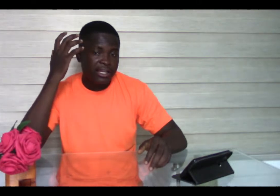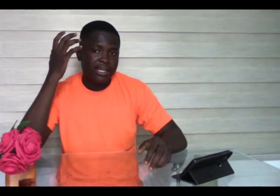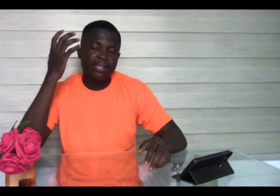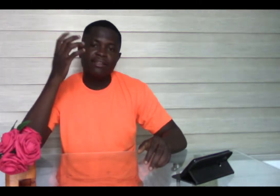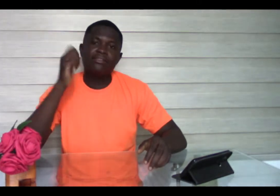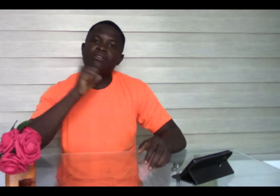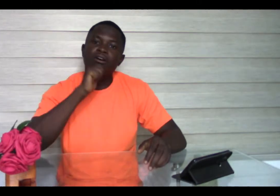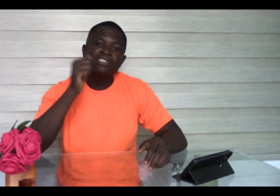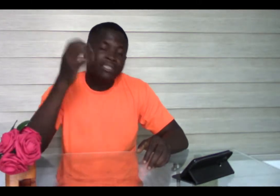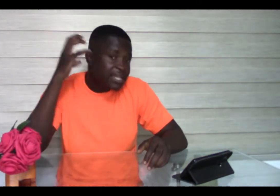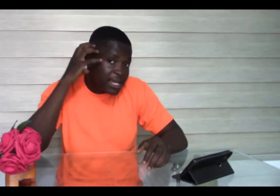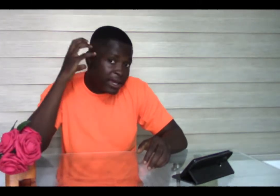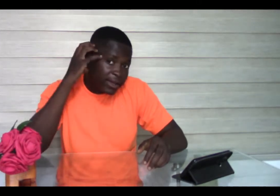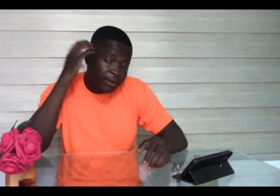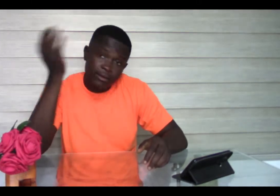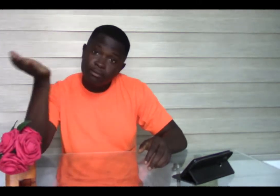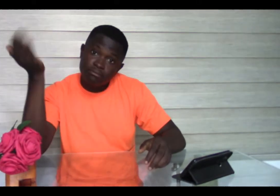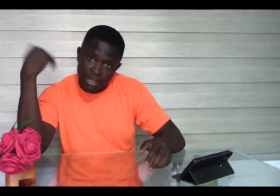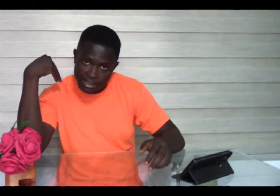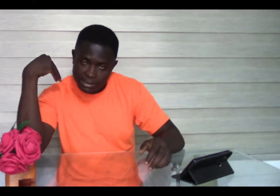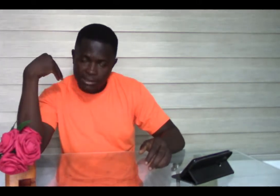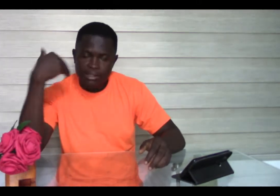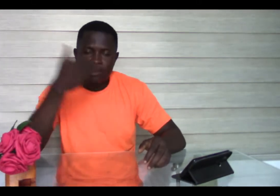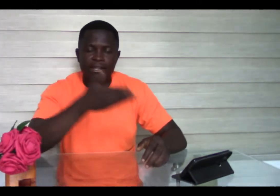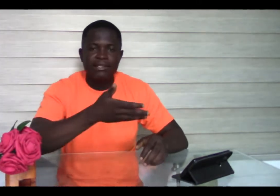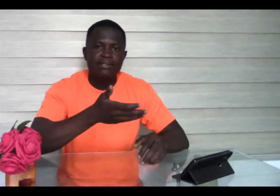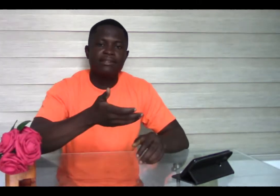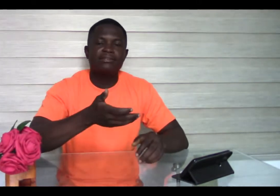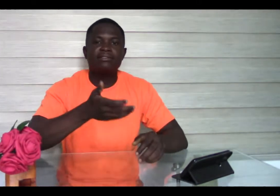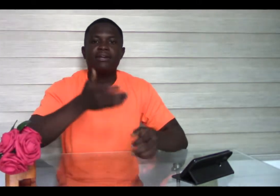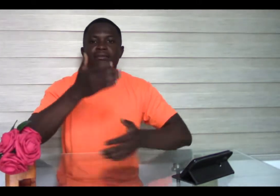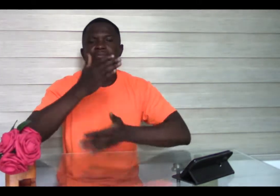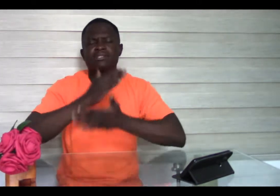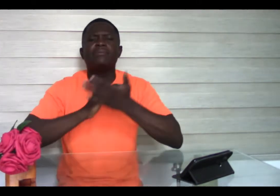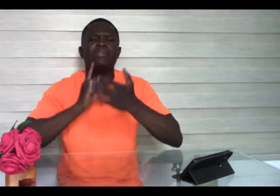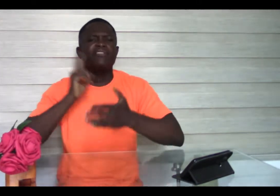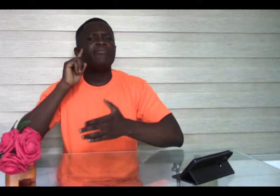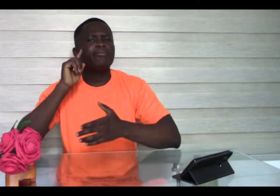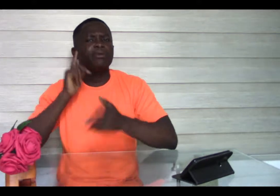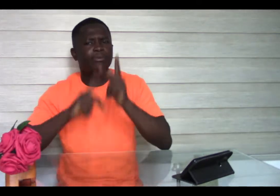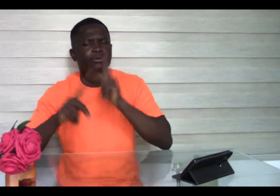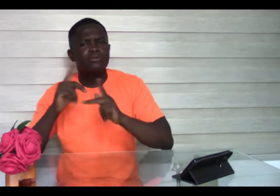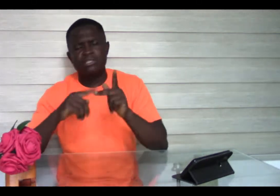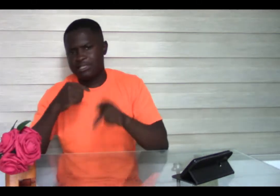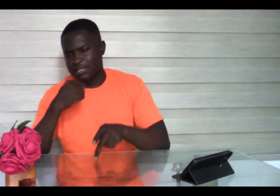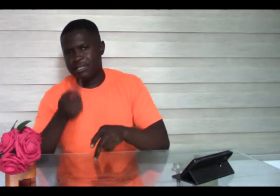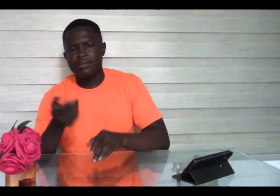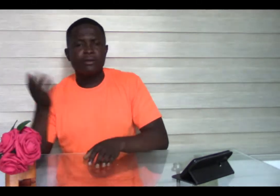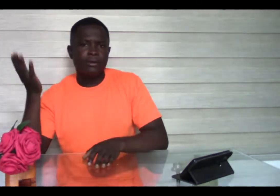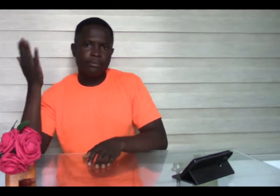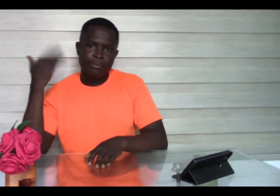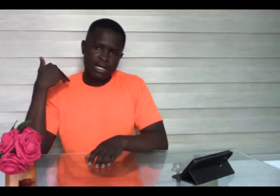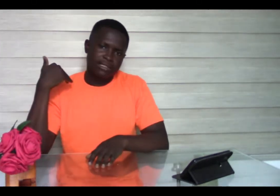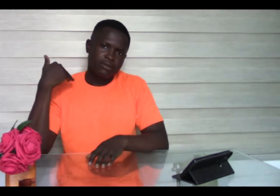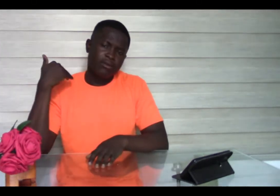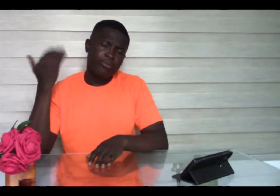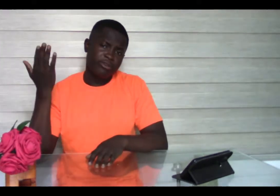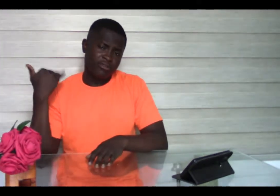I not here past. And I said, some deaf people say past or